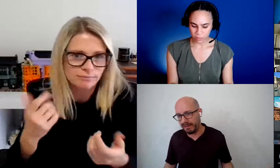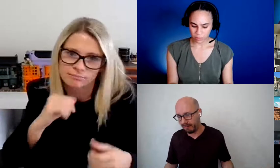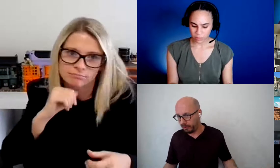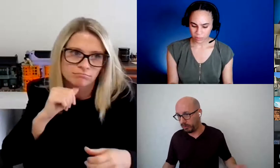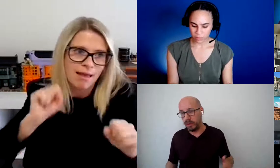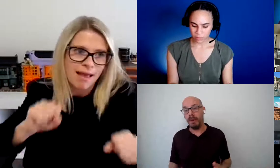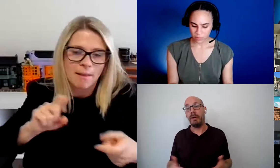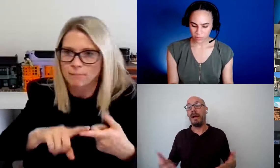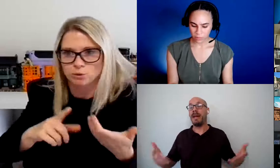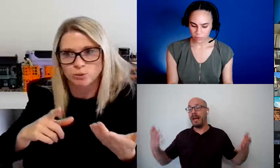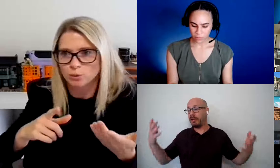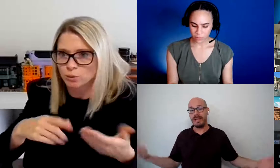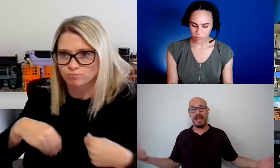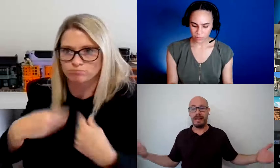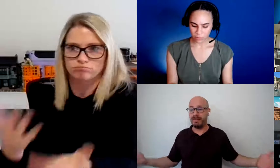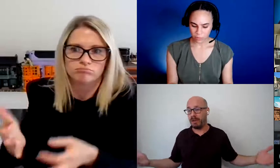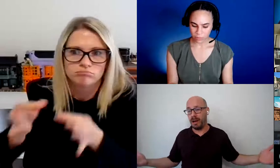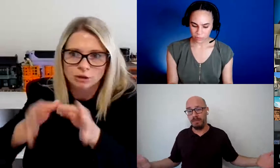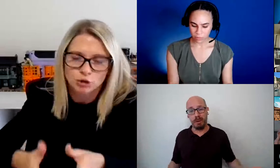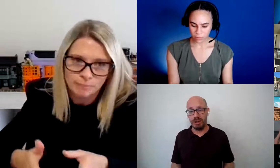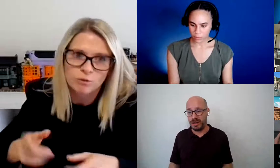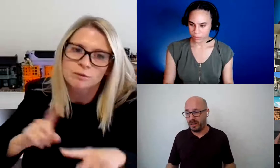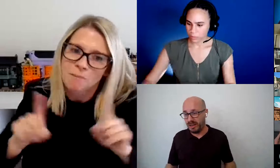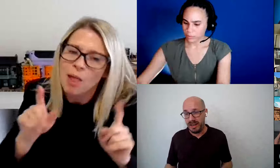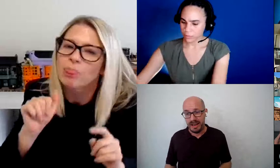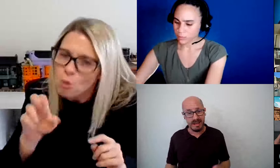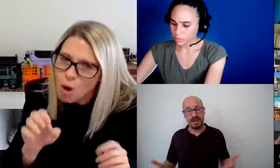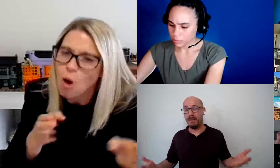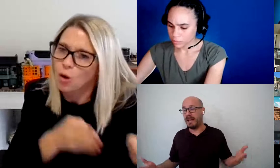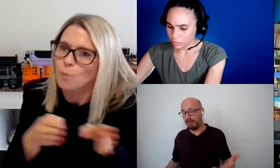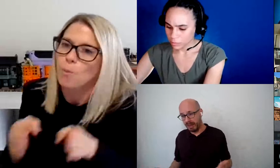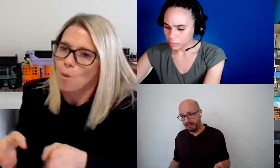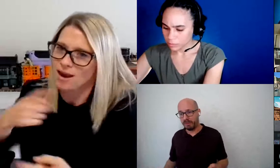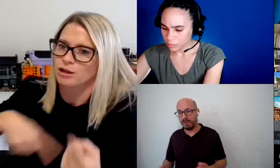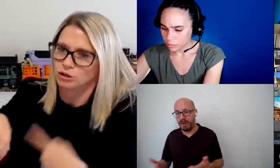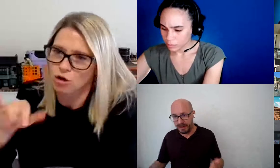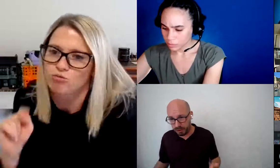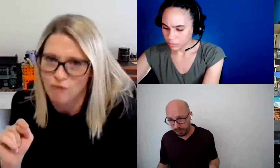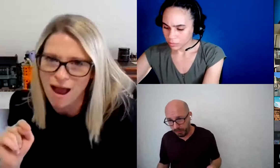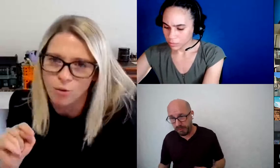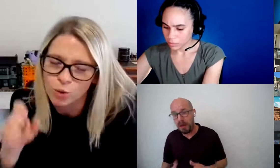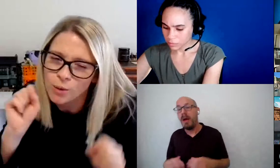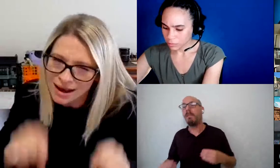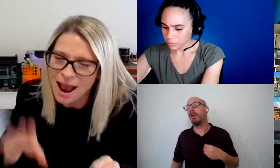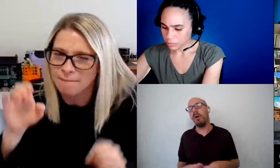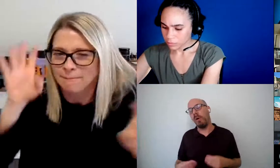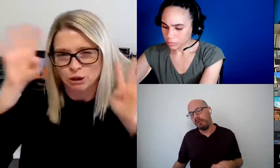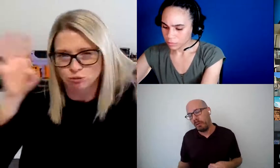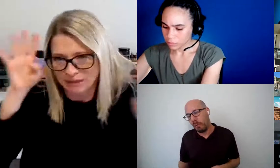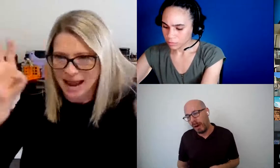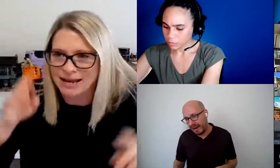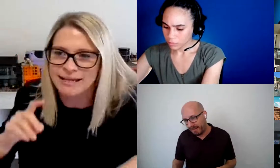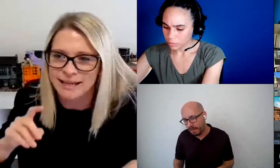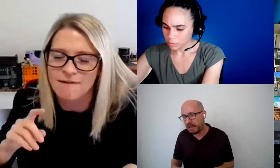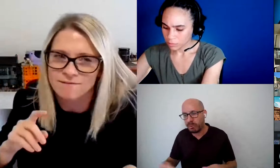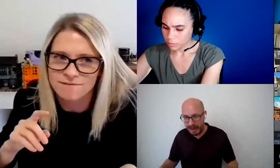be accessible. Right? And I understand that sometimes budget is not going to be in a place to provide interpreters, but there are also ways to be